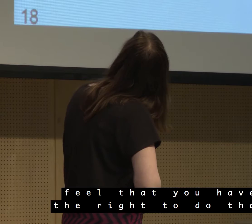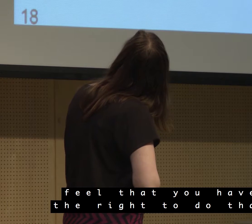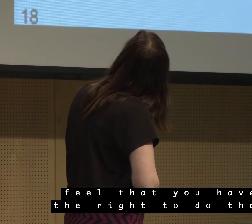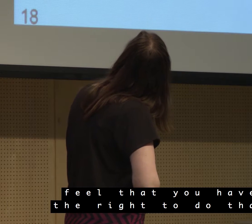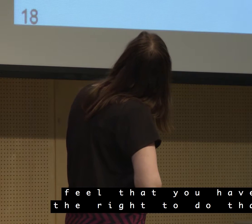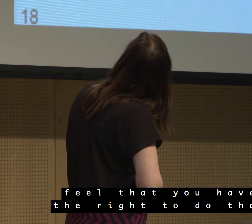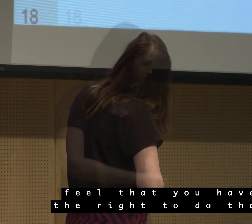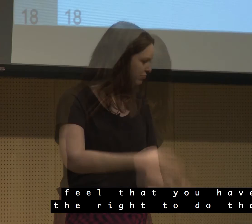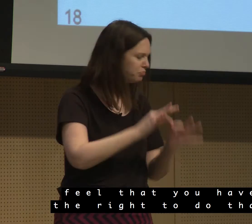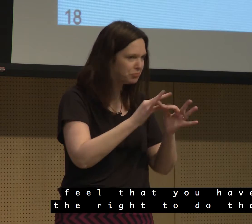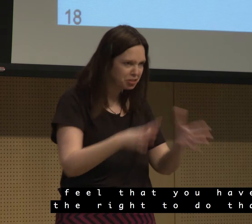right to do that.